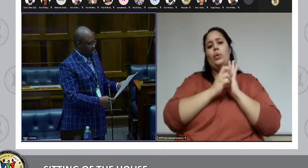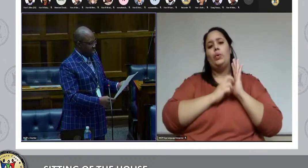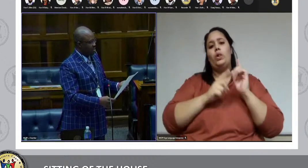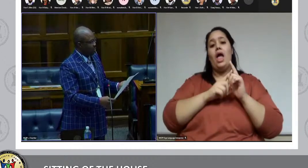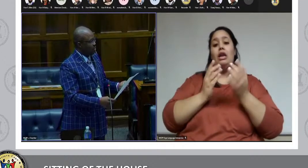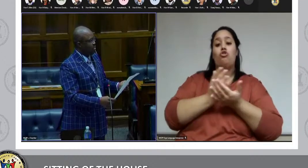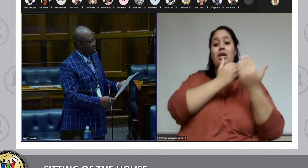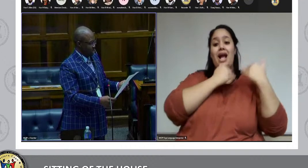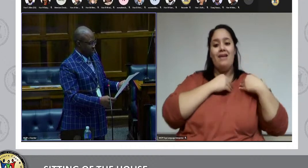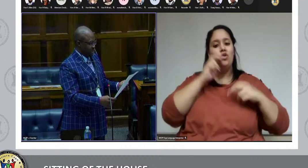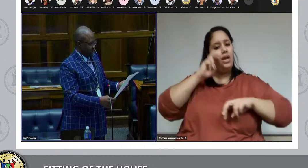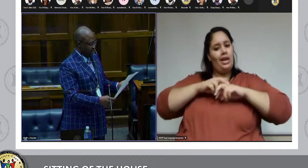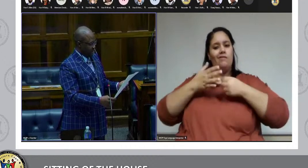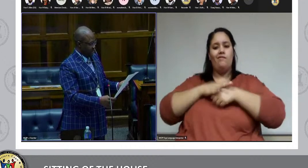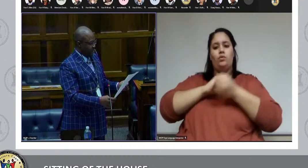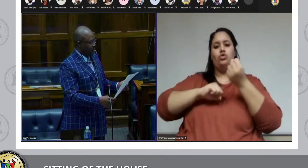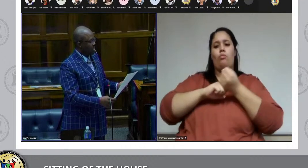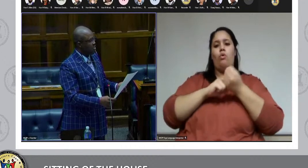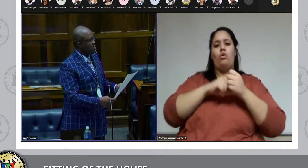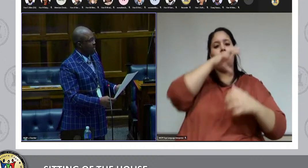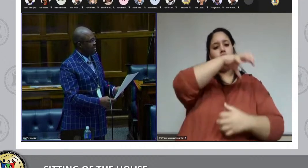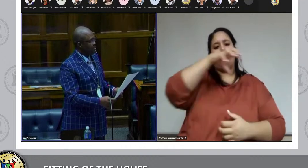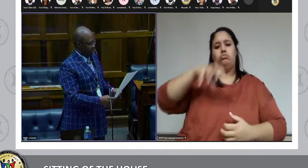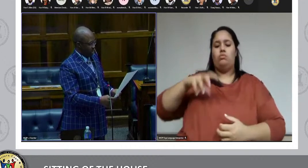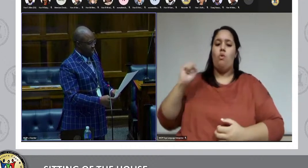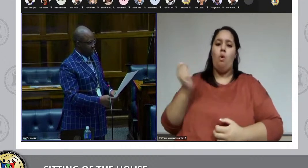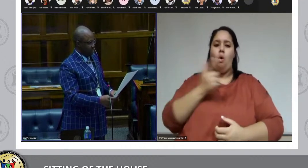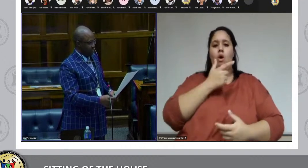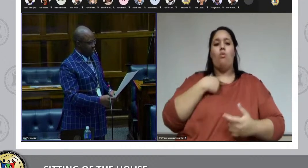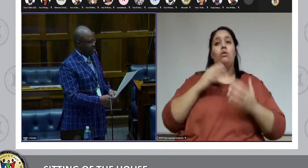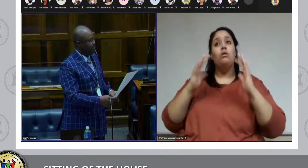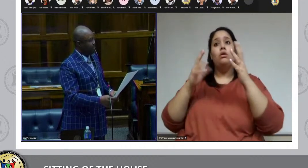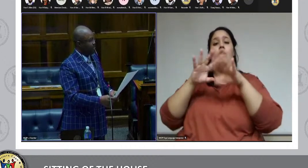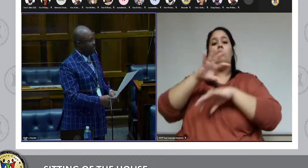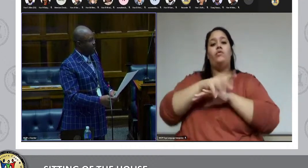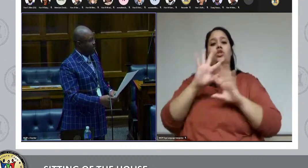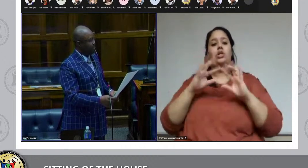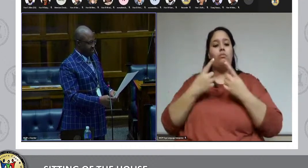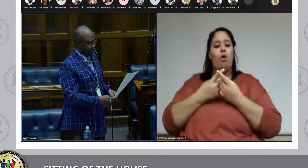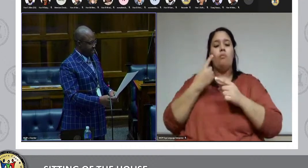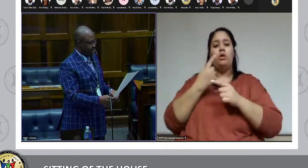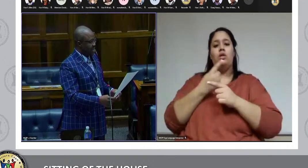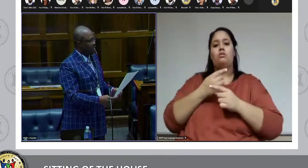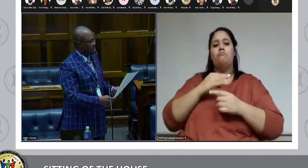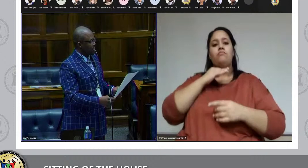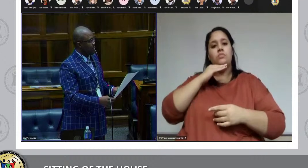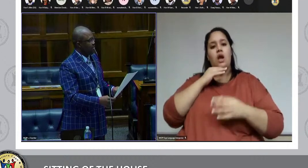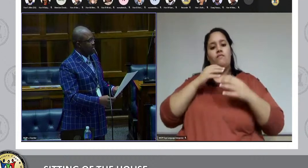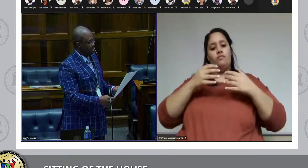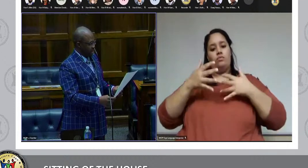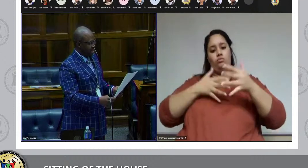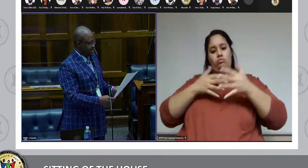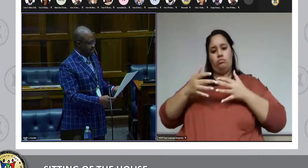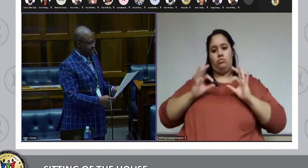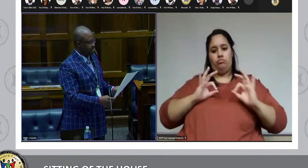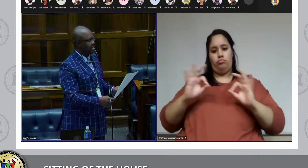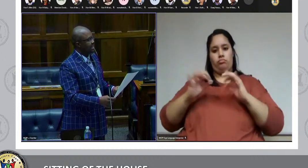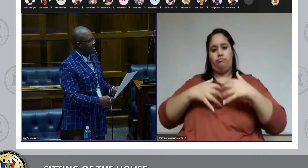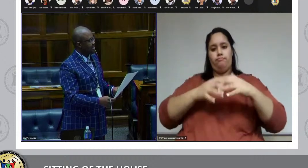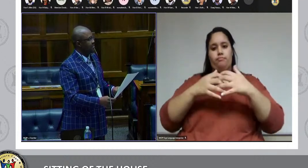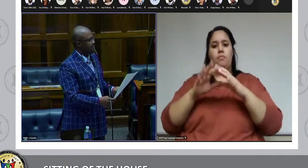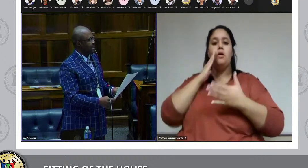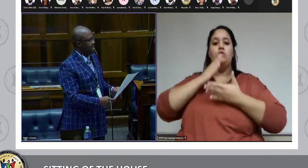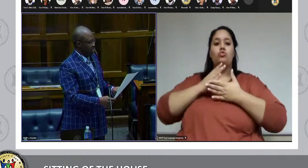recovery will need support from all spheres of government. We thus commend the Provincial Department for putting efficient measures in place to ensure that the correct